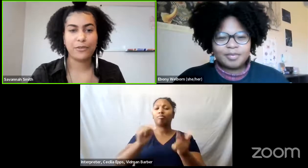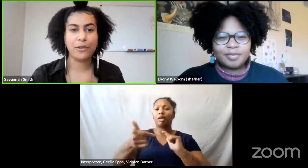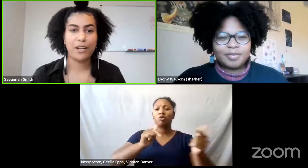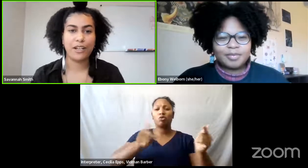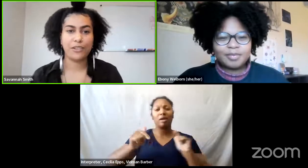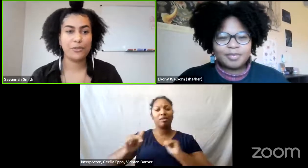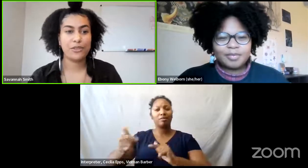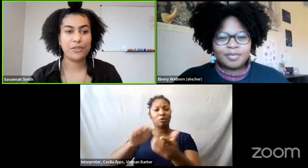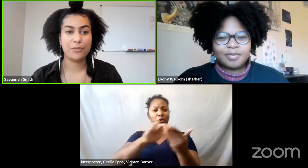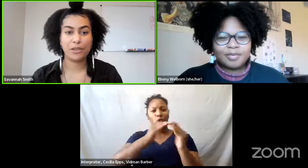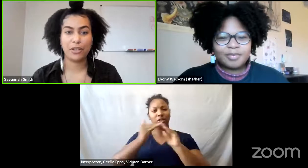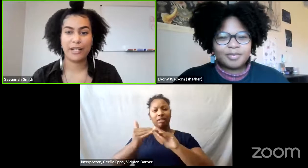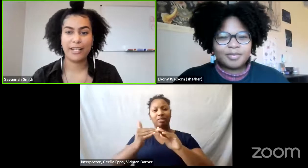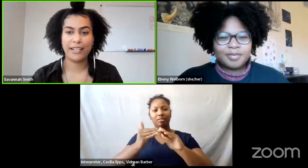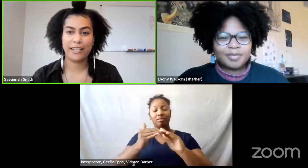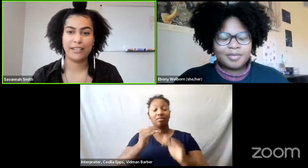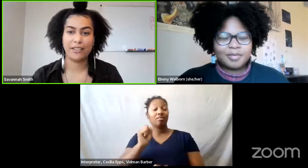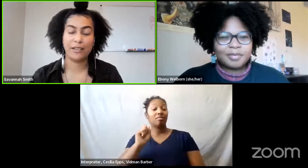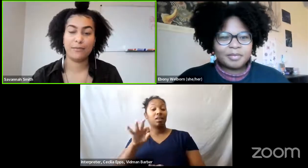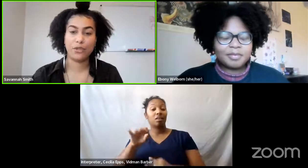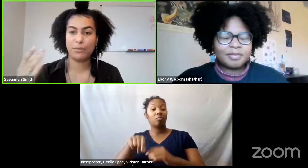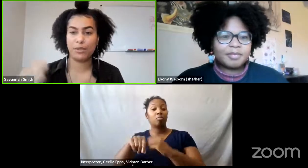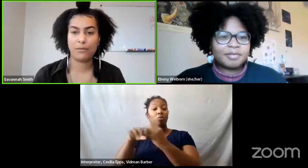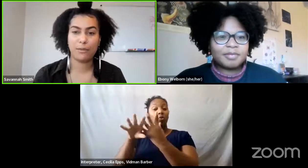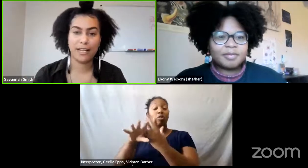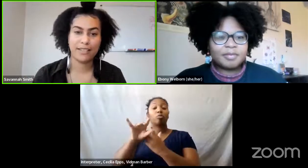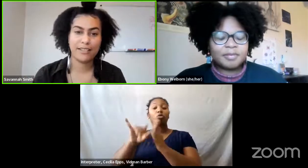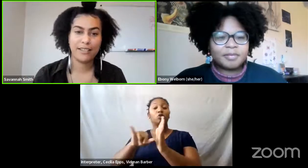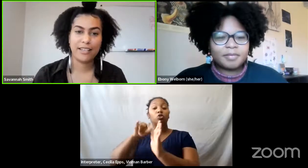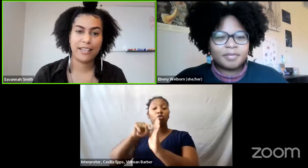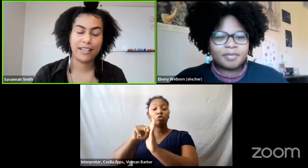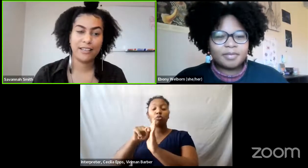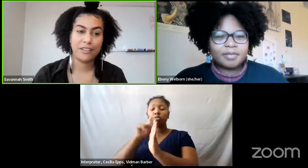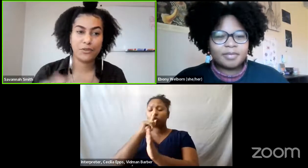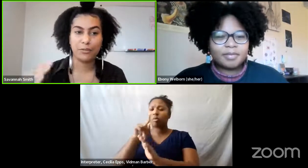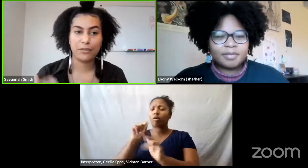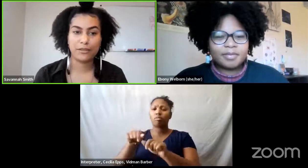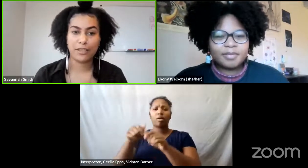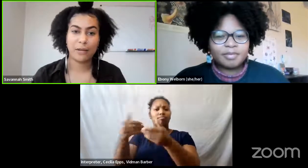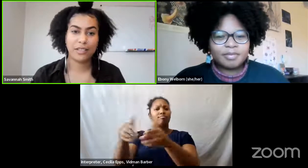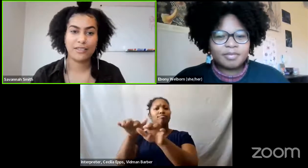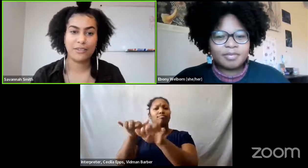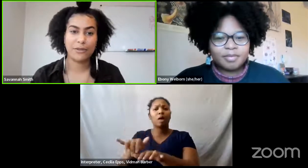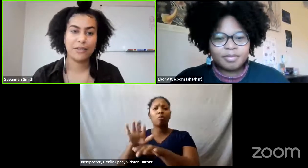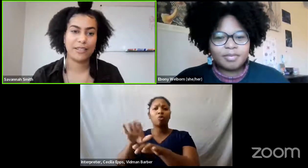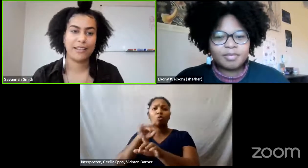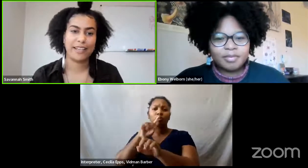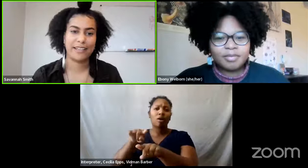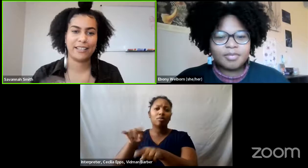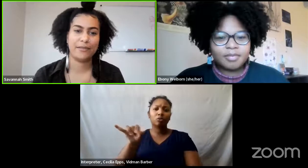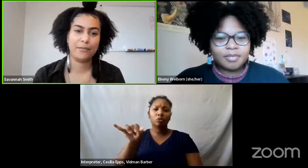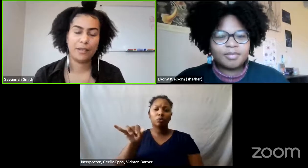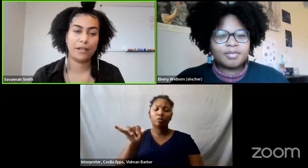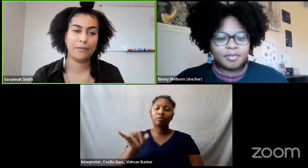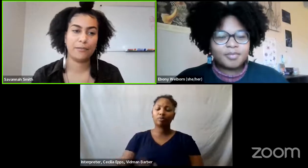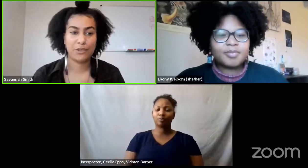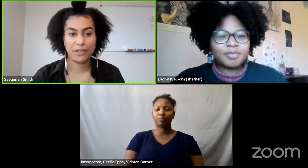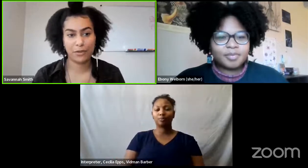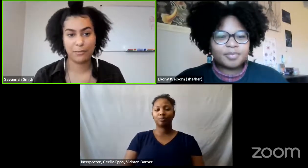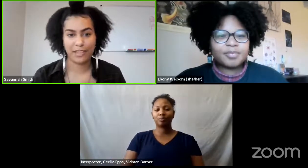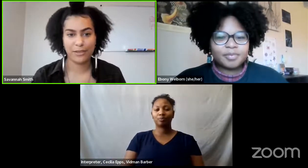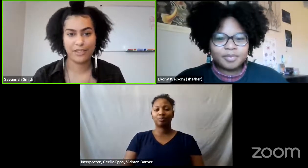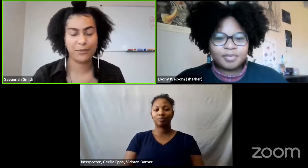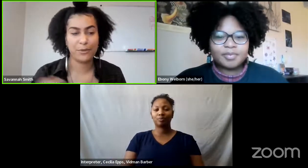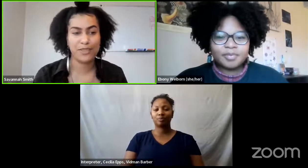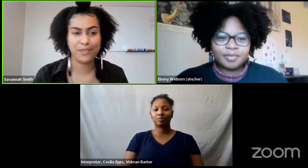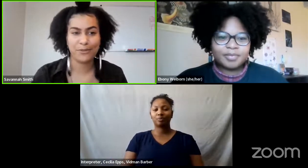And if you're on YouTube, you can go ahead and drop your replies in the YouTube comments too, and that can be